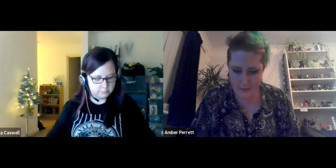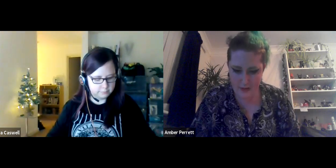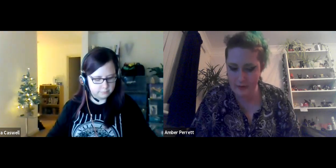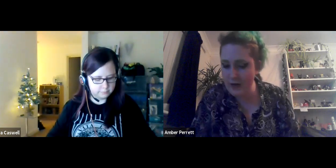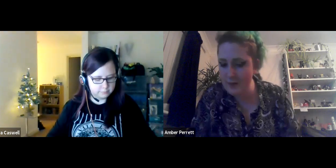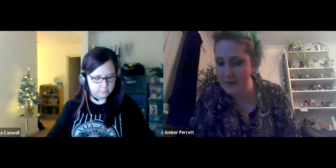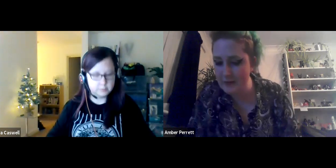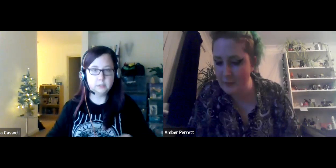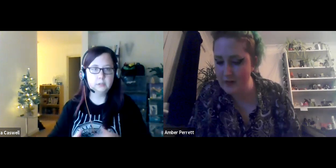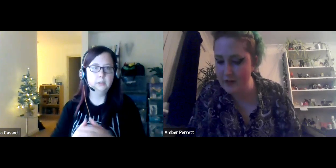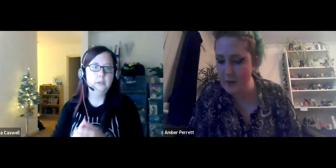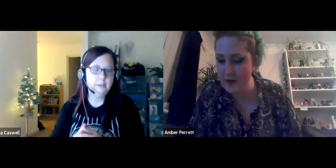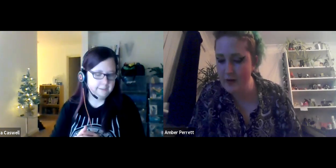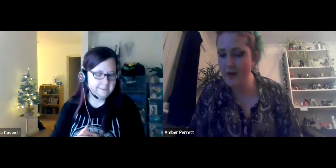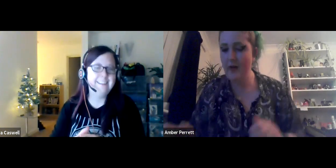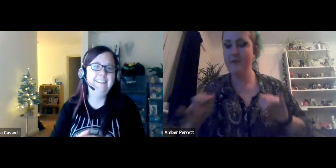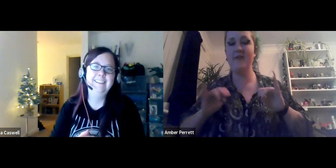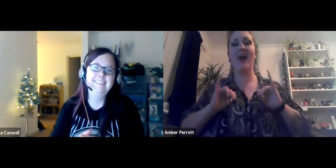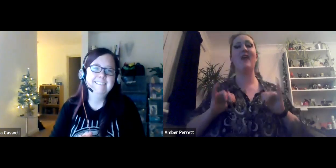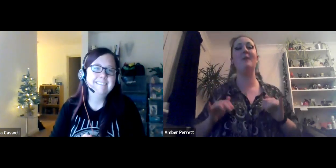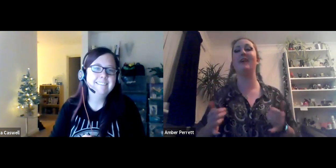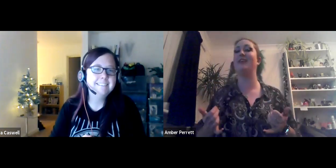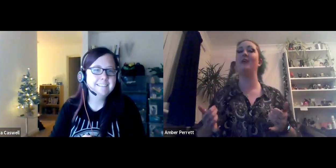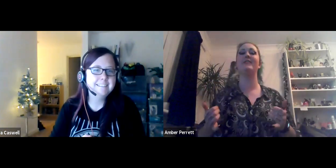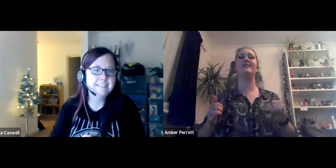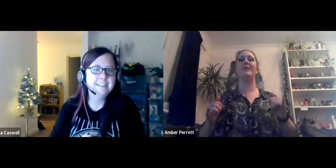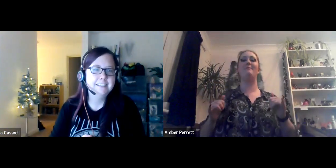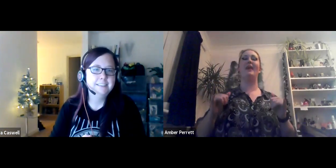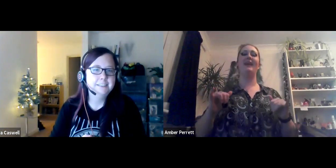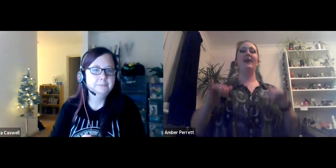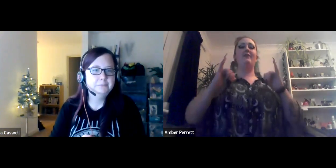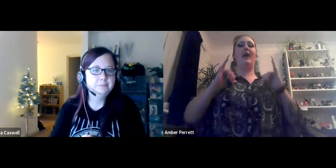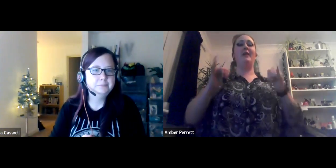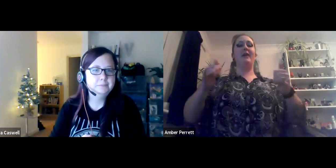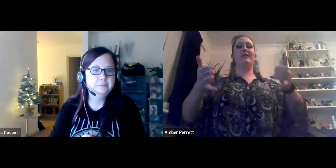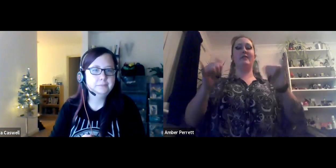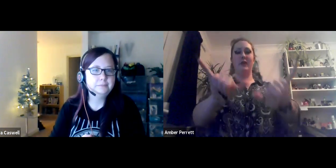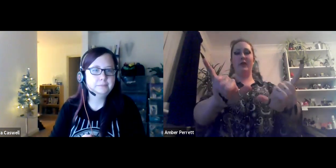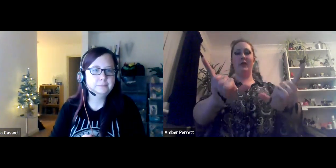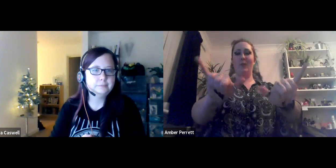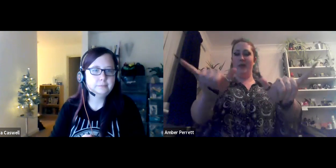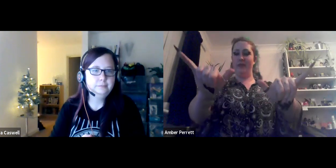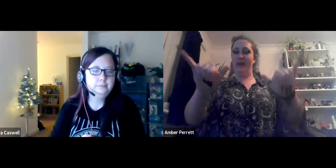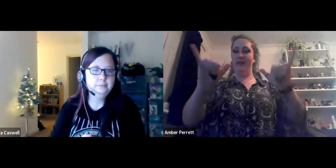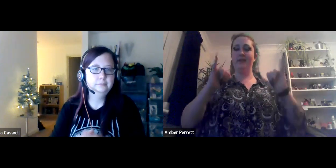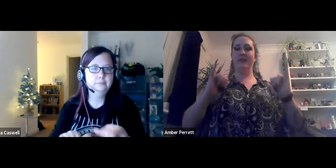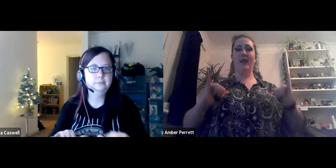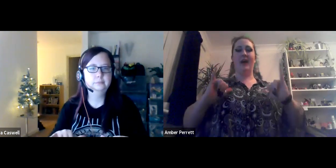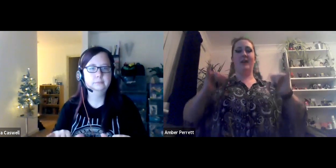And farmer, because I wanted to know it. Yeah, farmer, because I knew it was something to do with their belly. Farmer, you got your witch fingers and you're